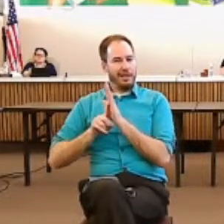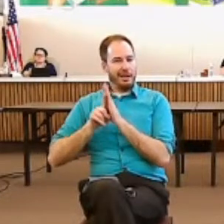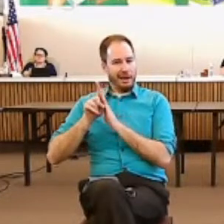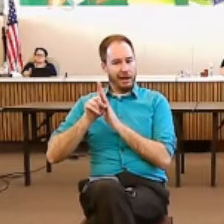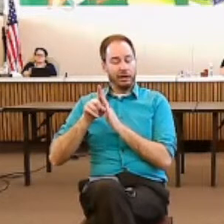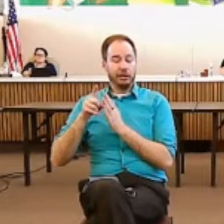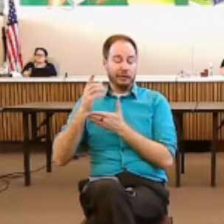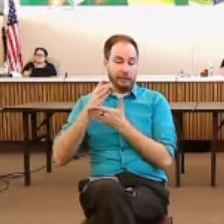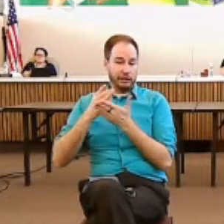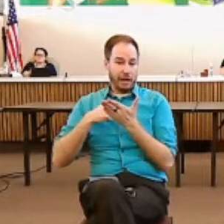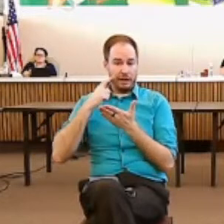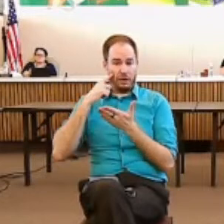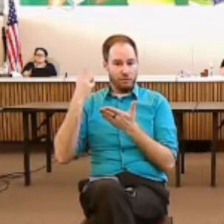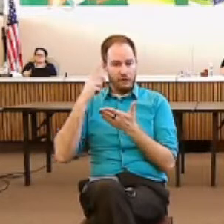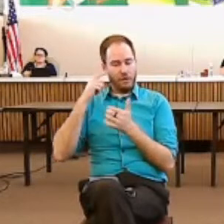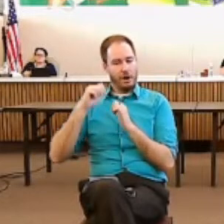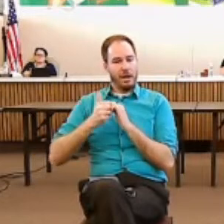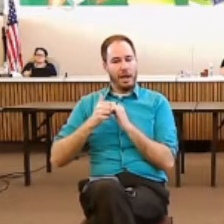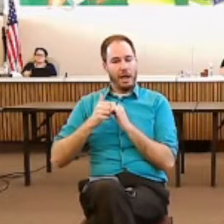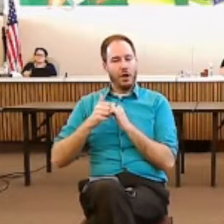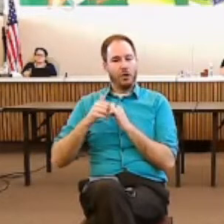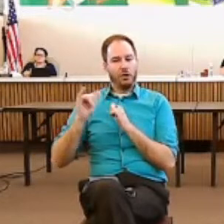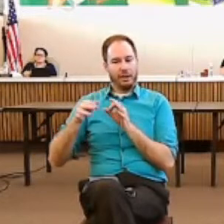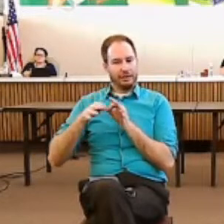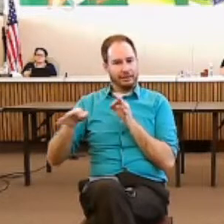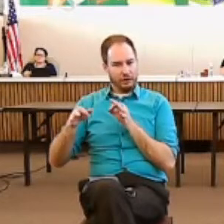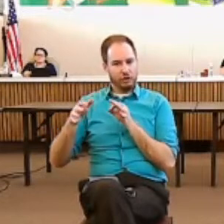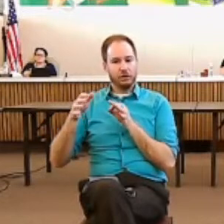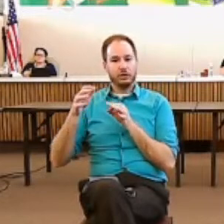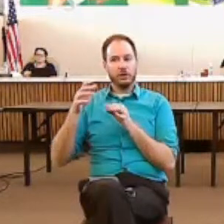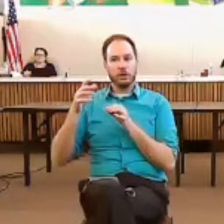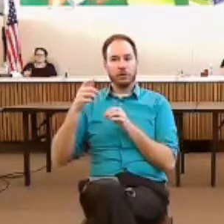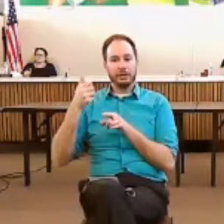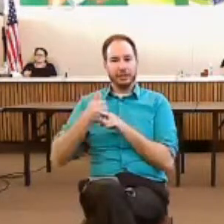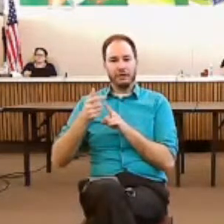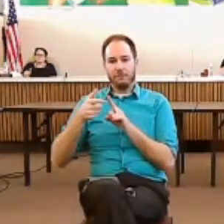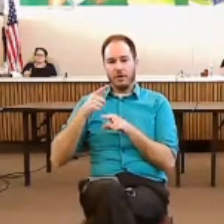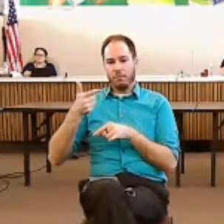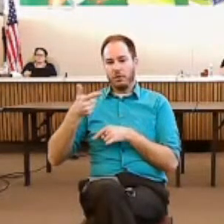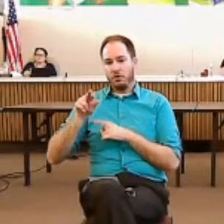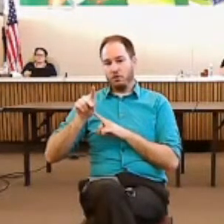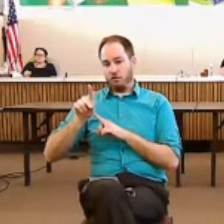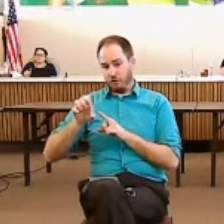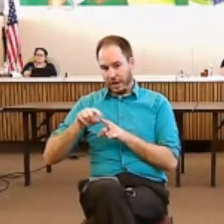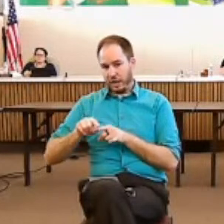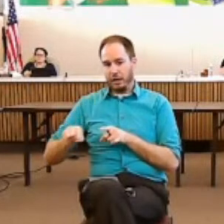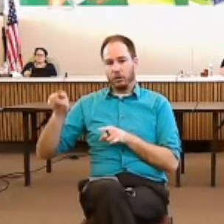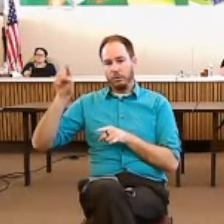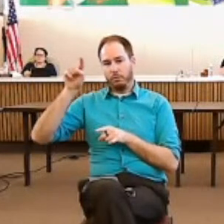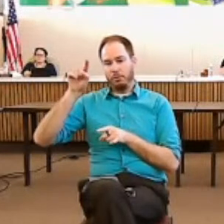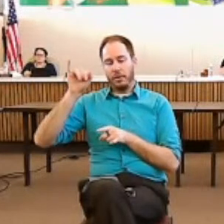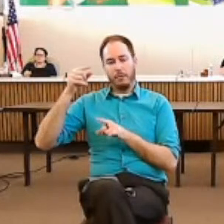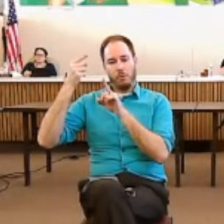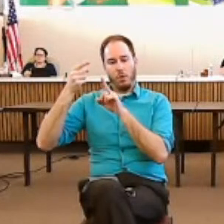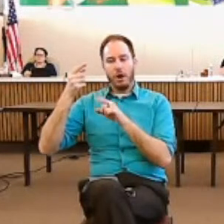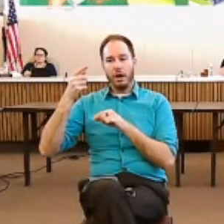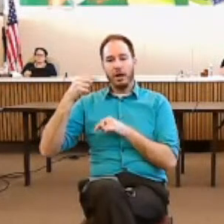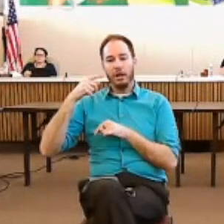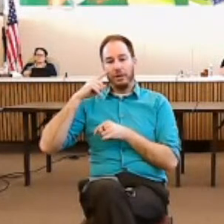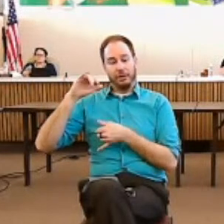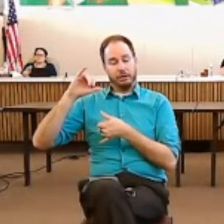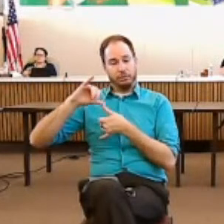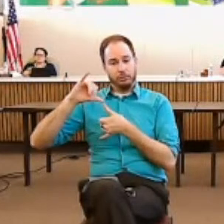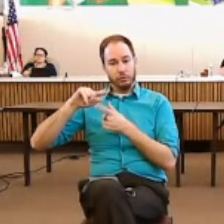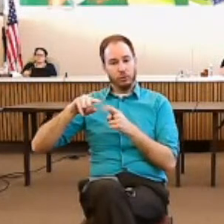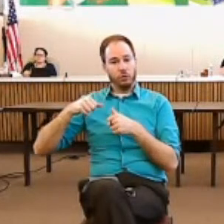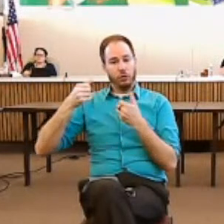some of it has to do also with the way that the definition is done. So it's from the grade up to that point. And again, just this size of building